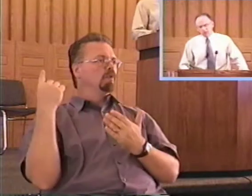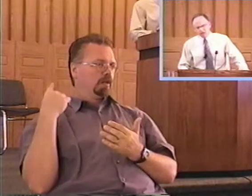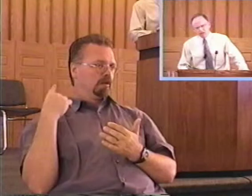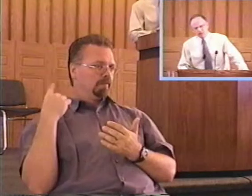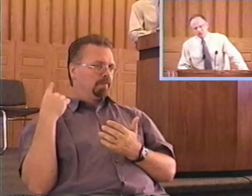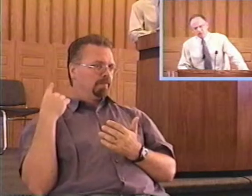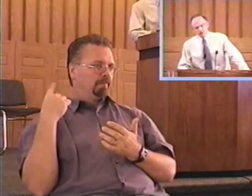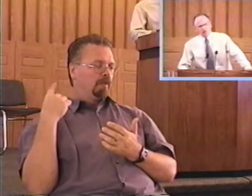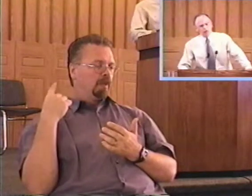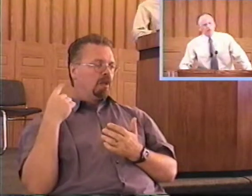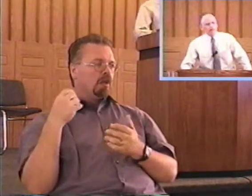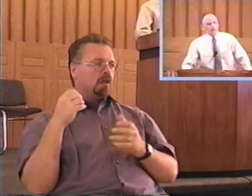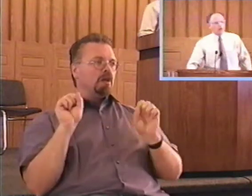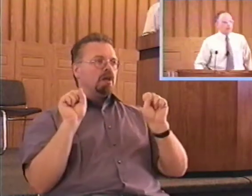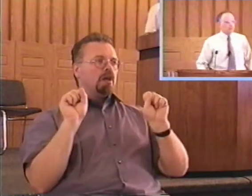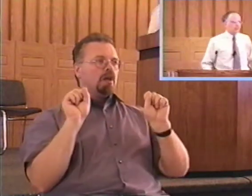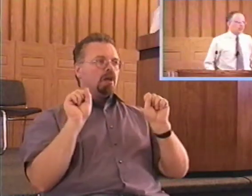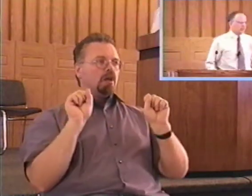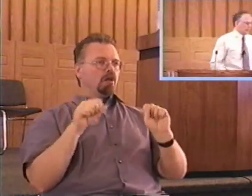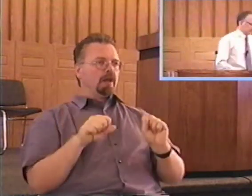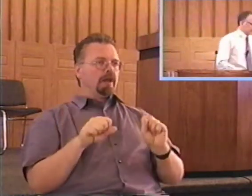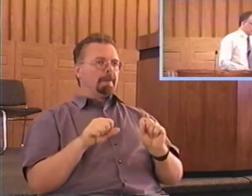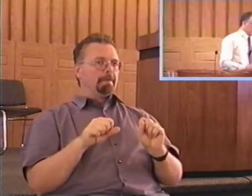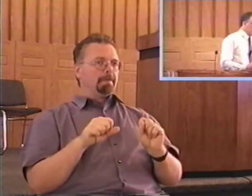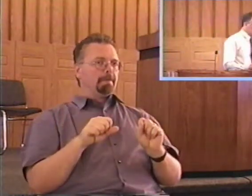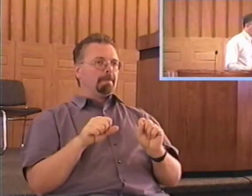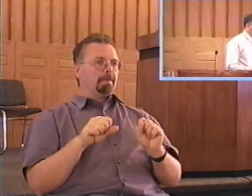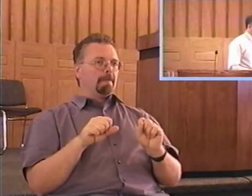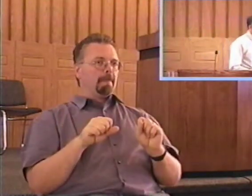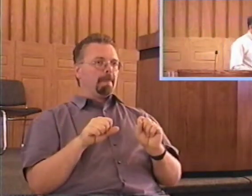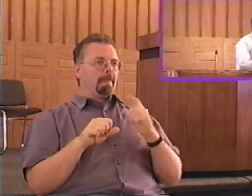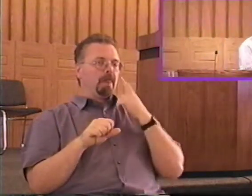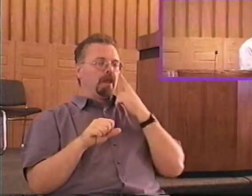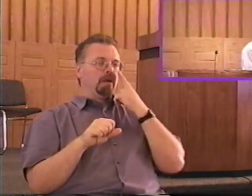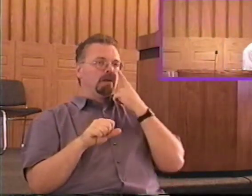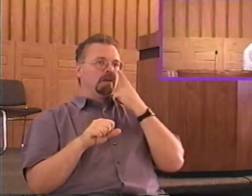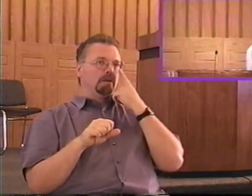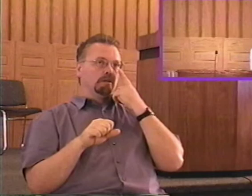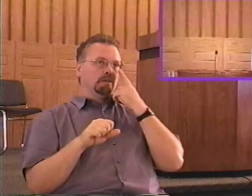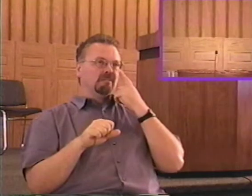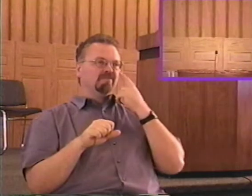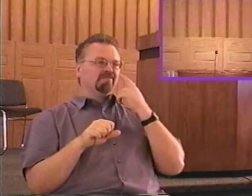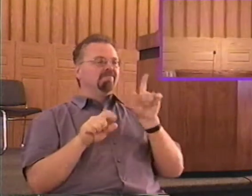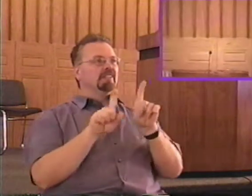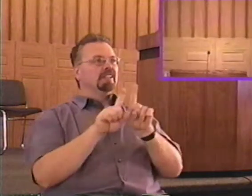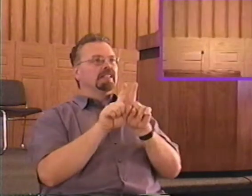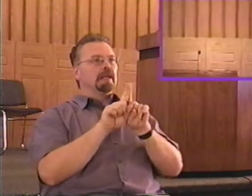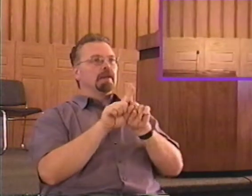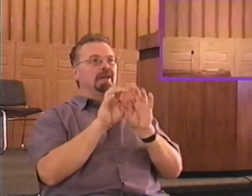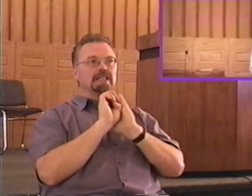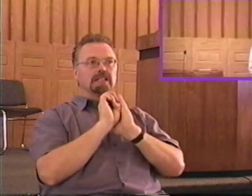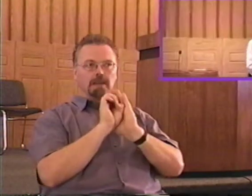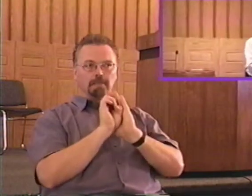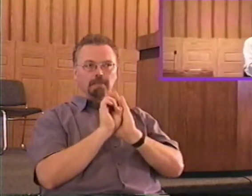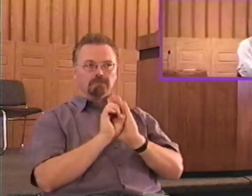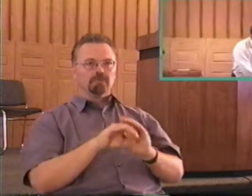You can be this view of hypocrisy that goes like this. Church life is one